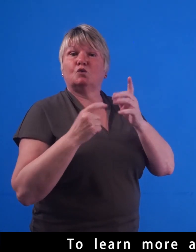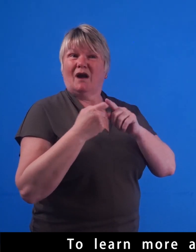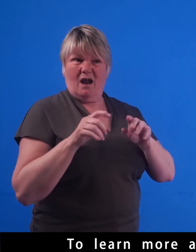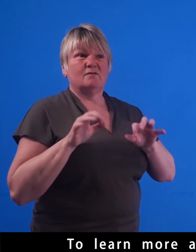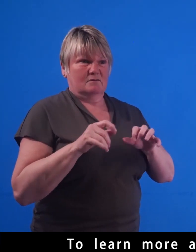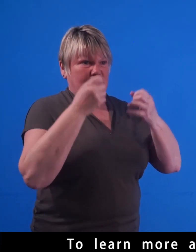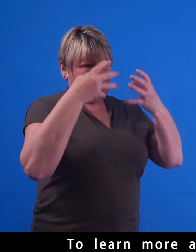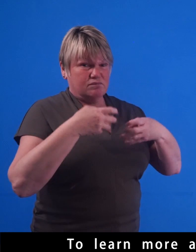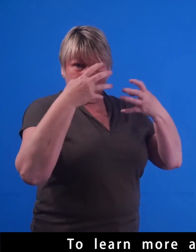edinburghmuseums.org.uk